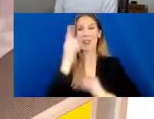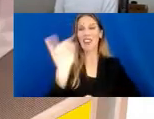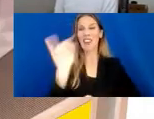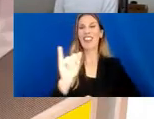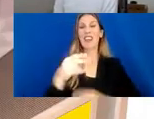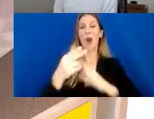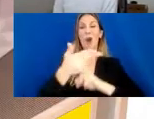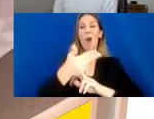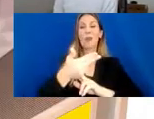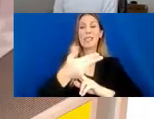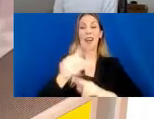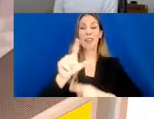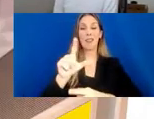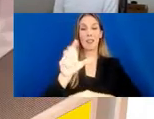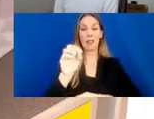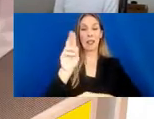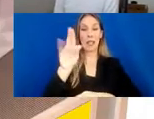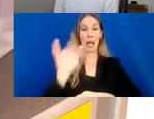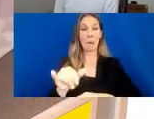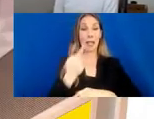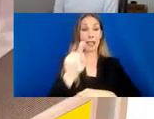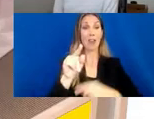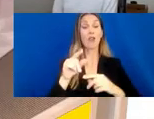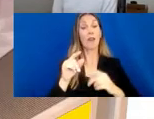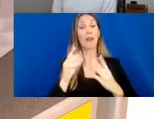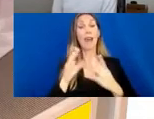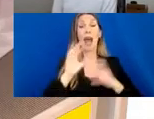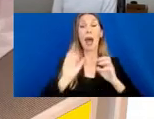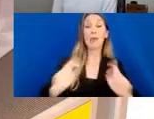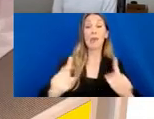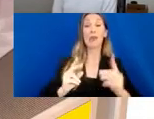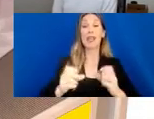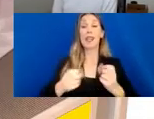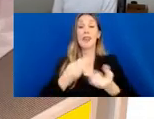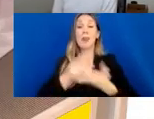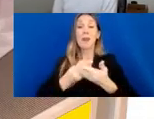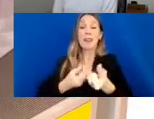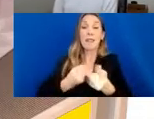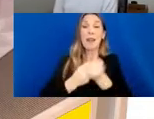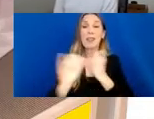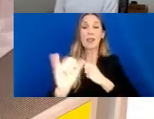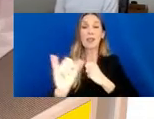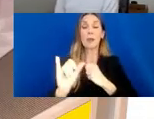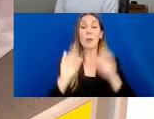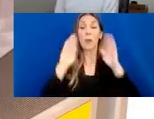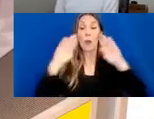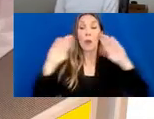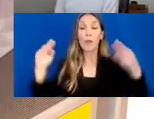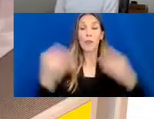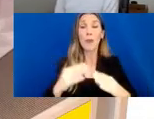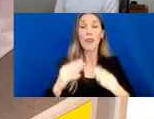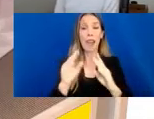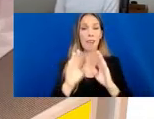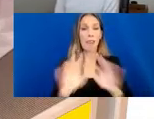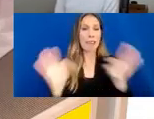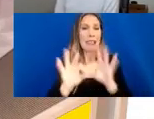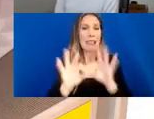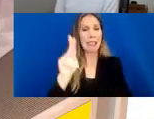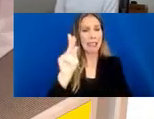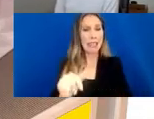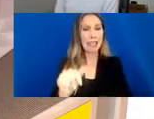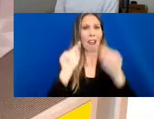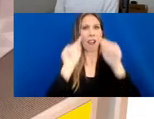for sponsorship throughout. We're going to focus on a few key areas for the sake of this call, to